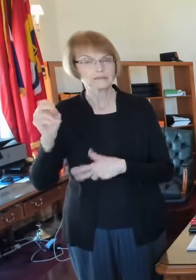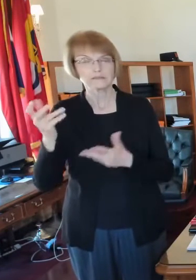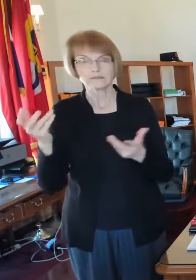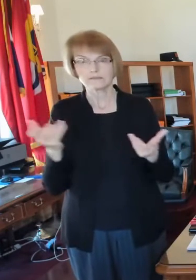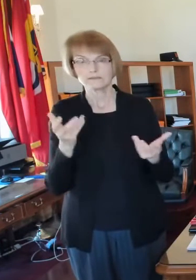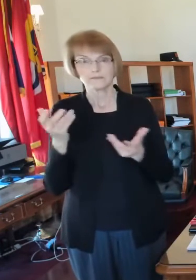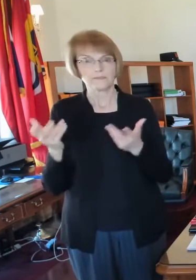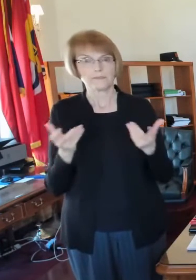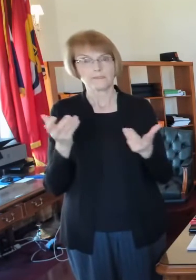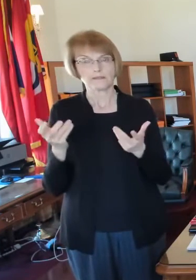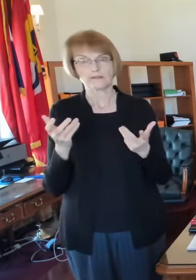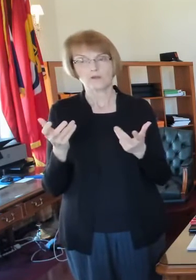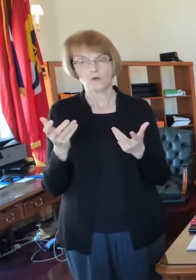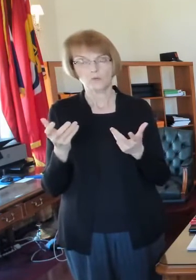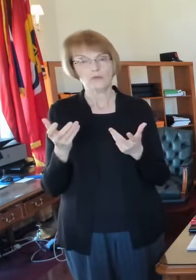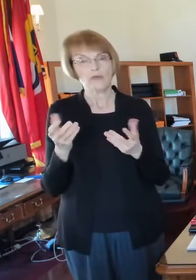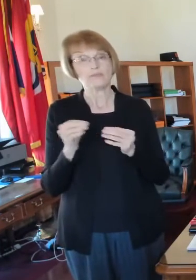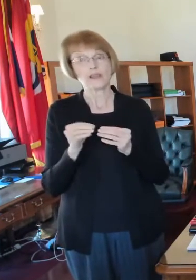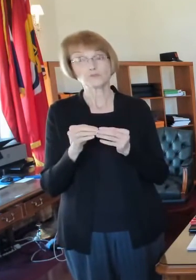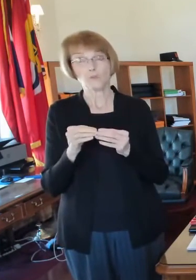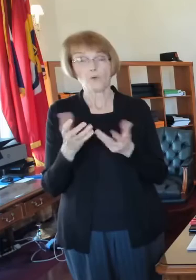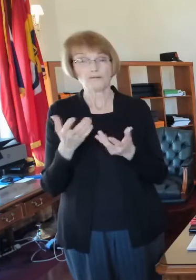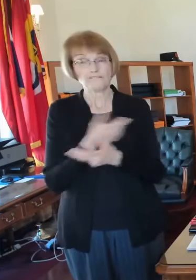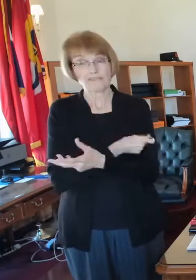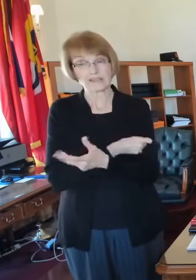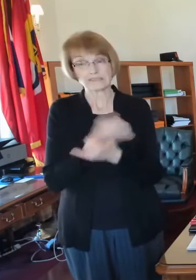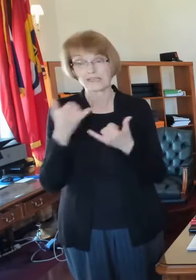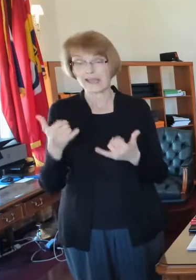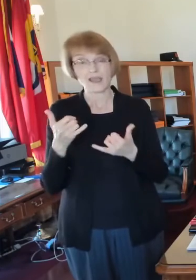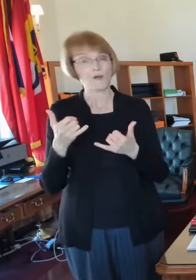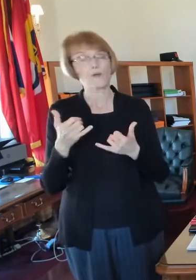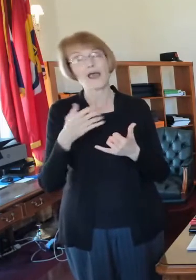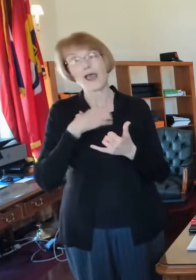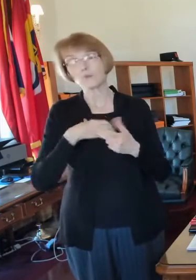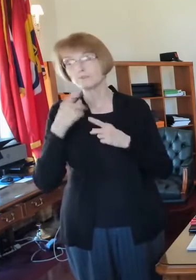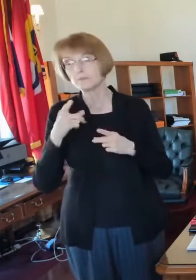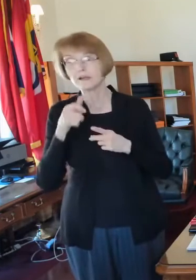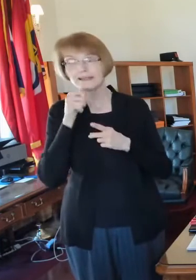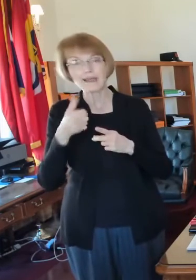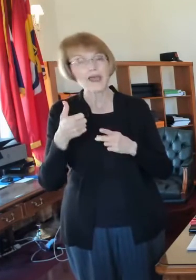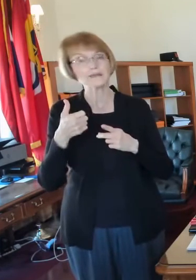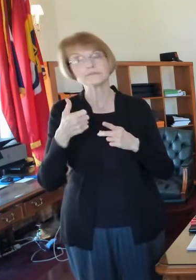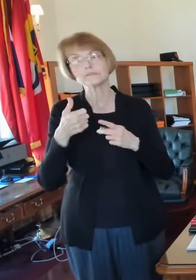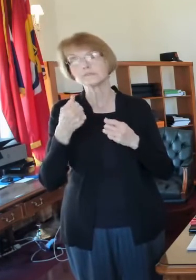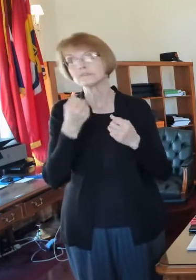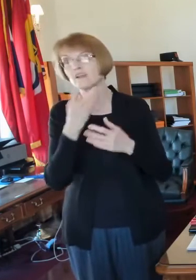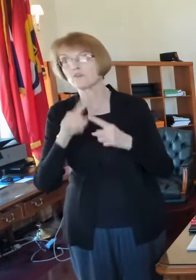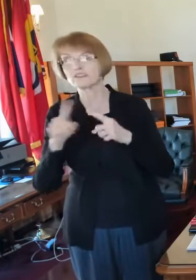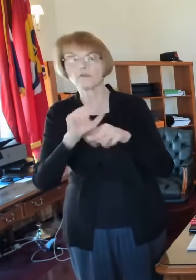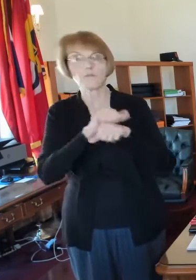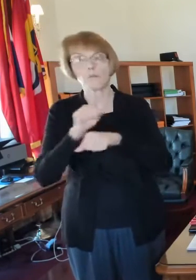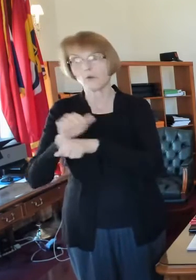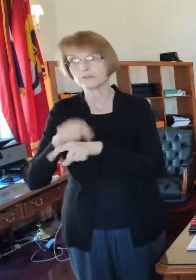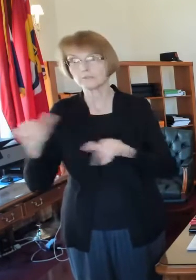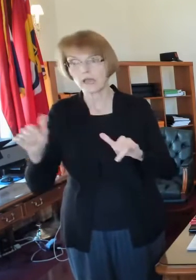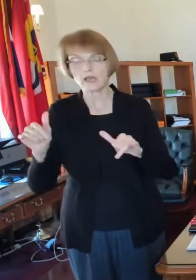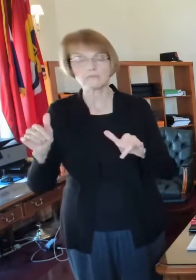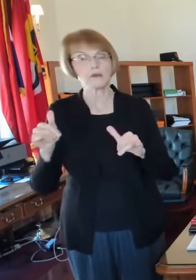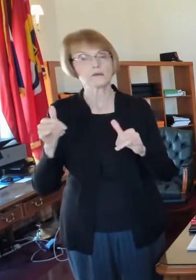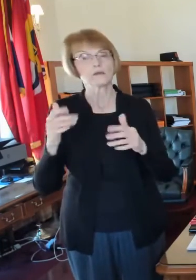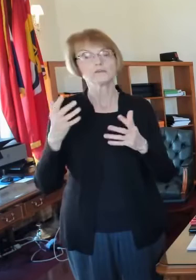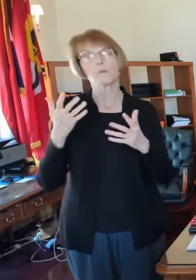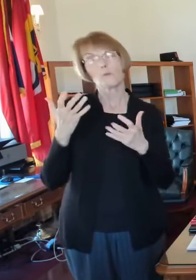such a scarcity now, and so I really wish people would not do that, so that we have a better idea of what the real demand is.